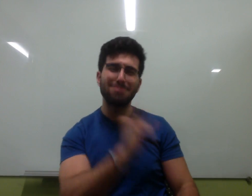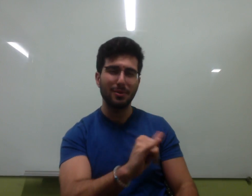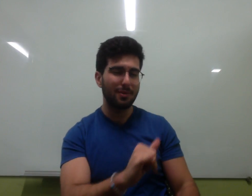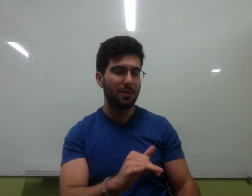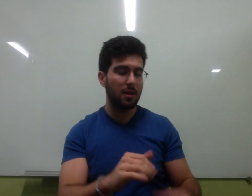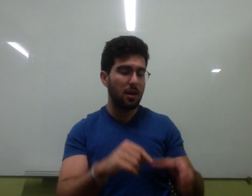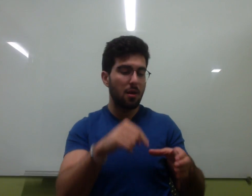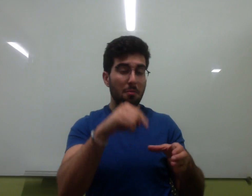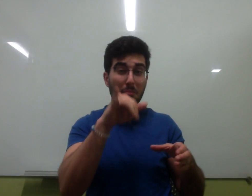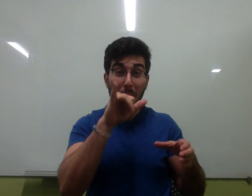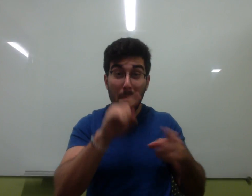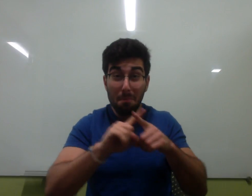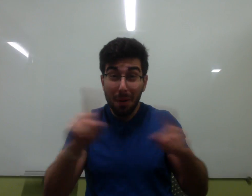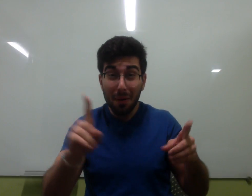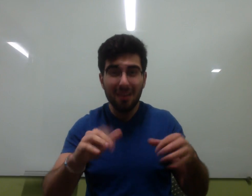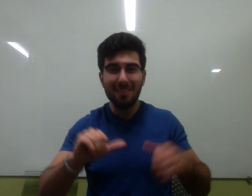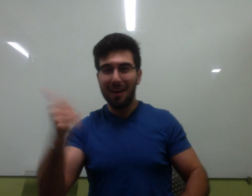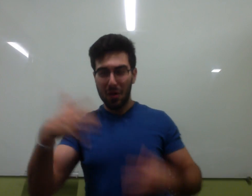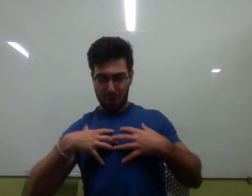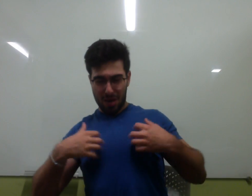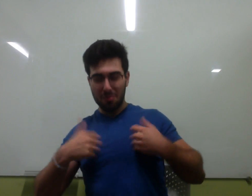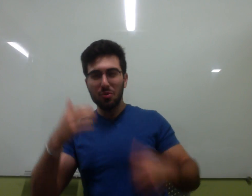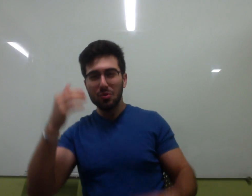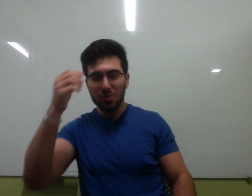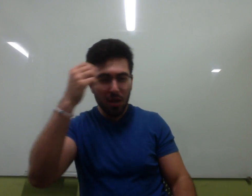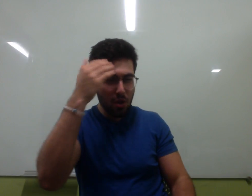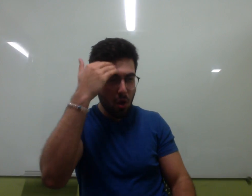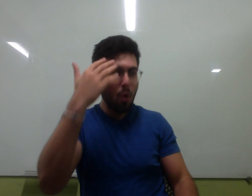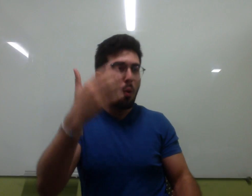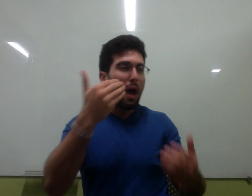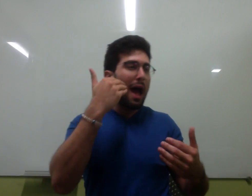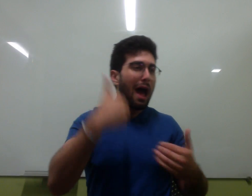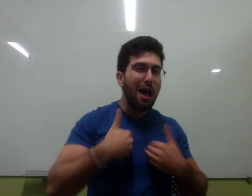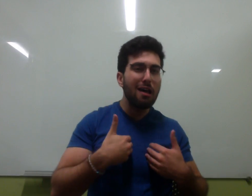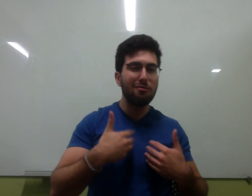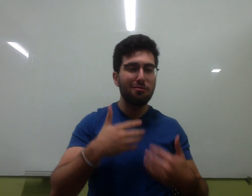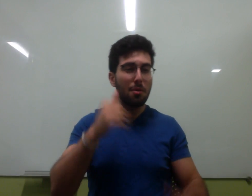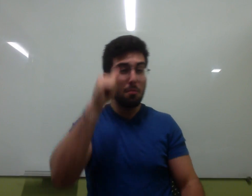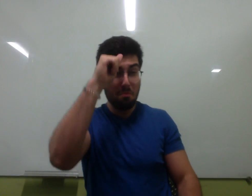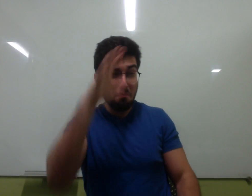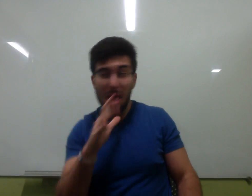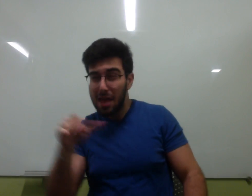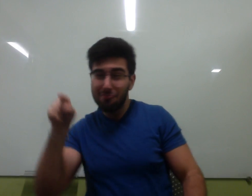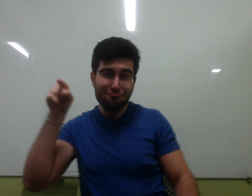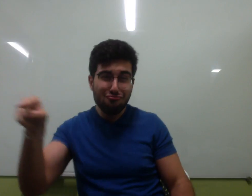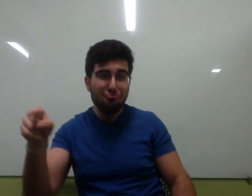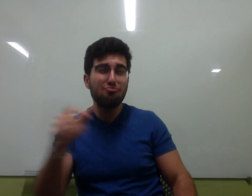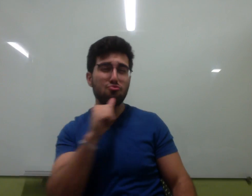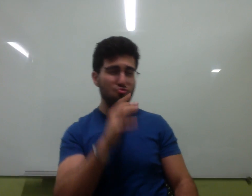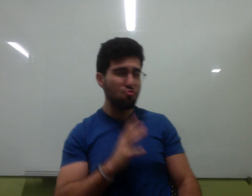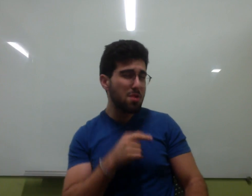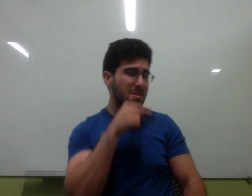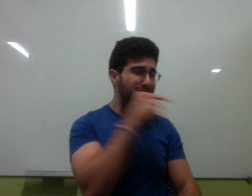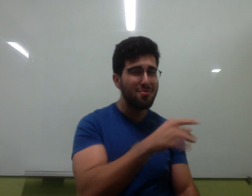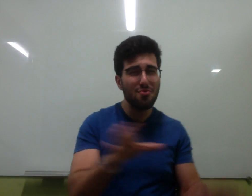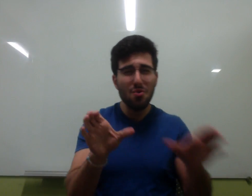anything goes. There can be mixed genders. They can be young and old. Members can come and go as they please. They don't necessarily stick